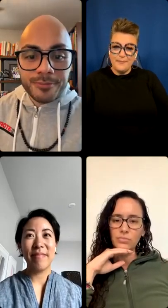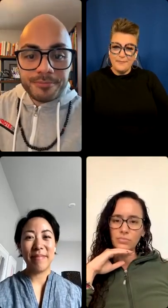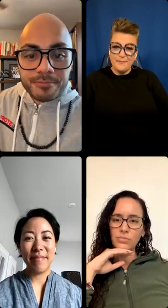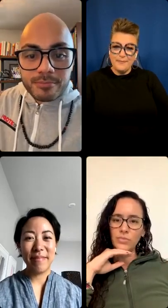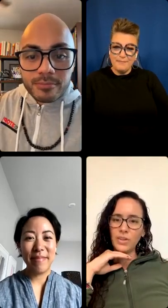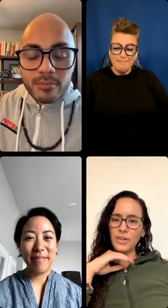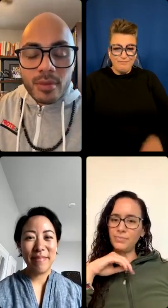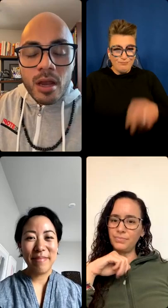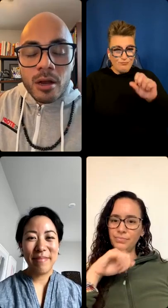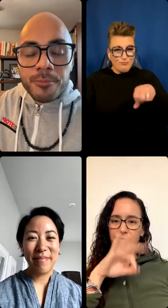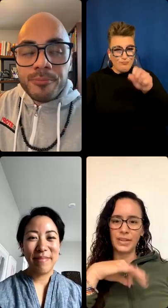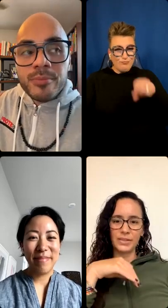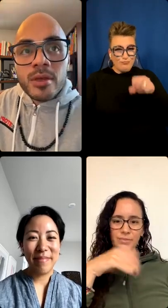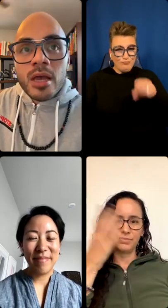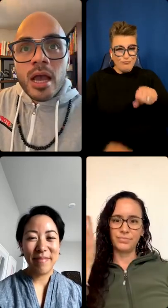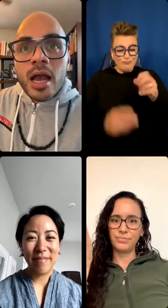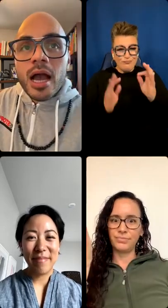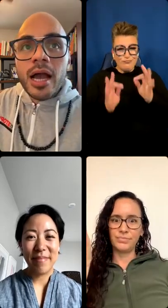Absolutely.